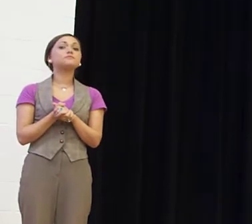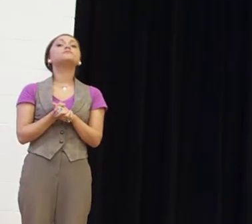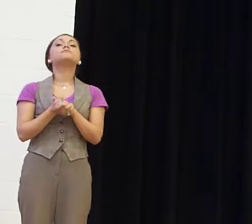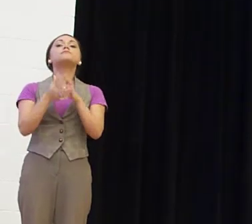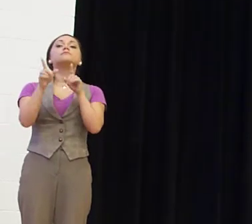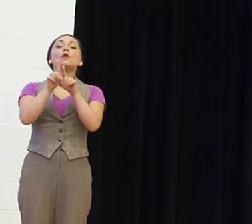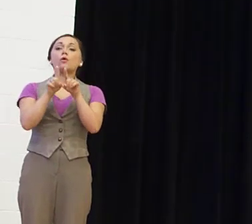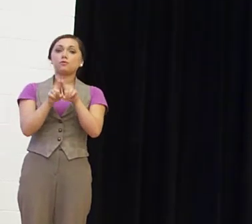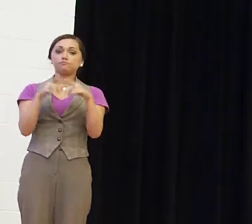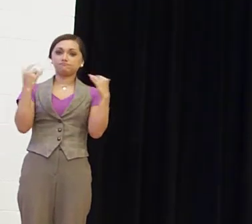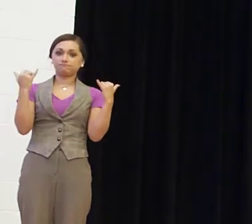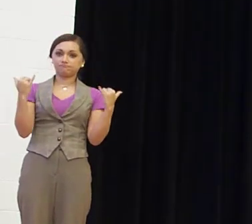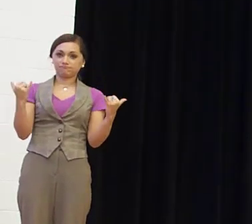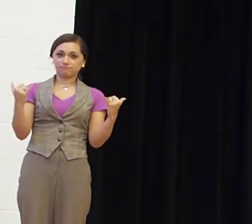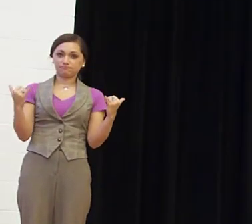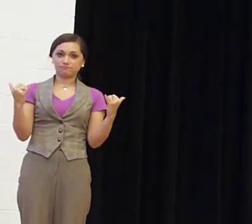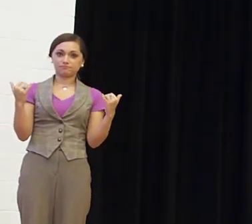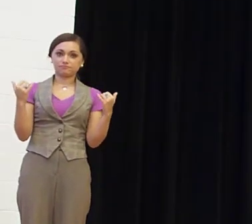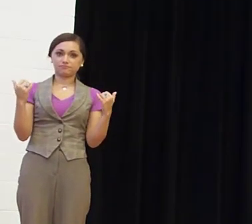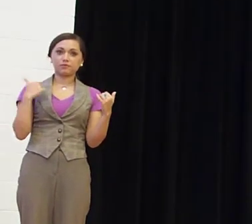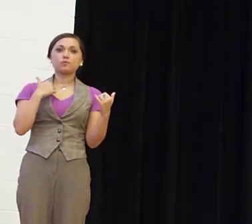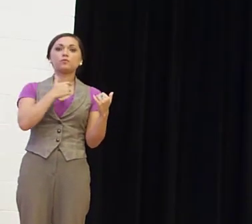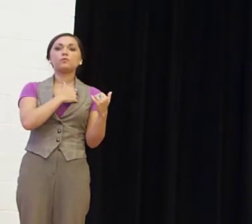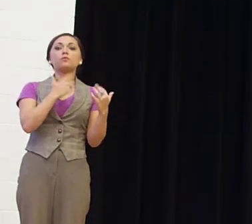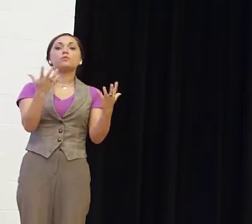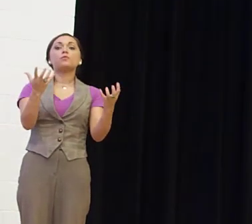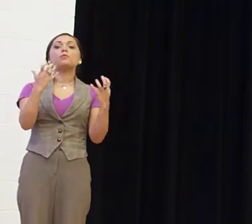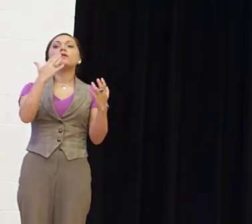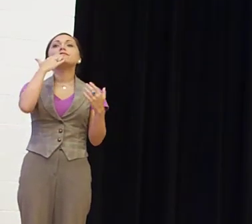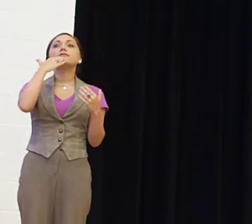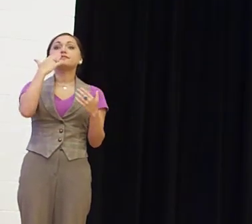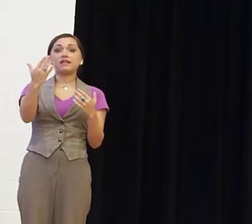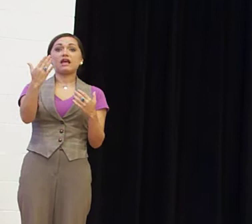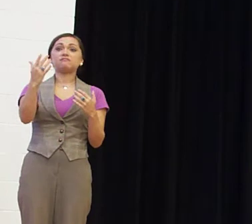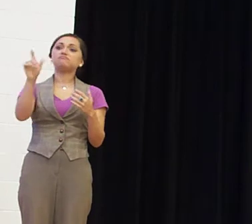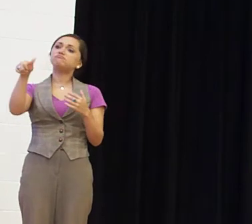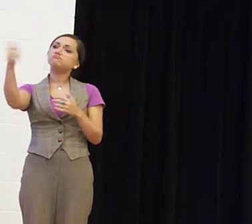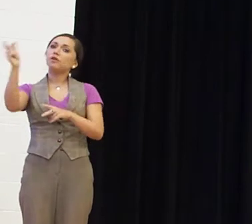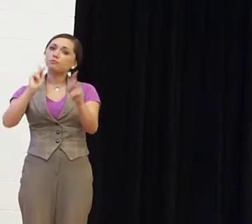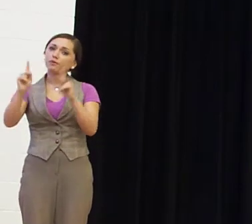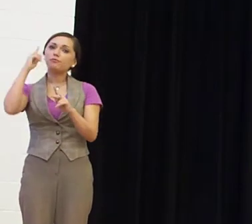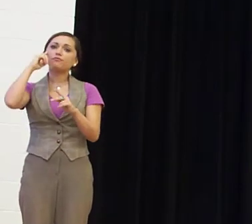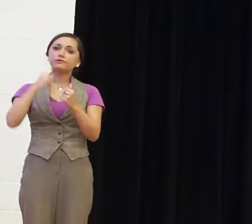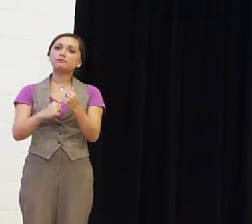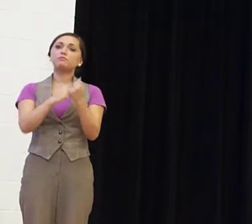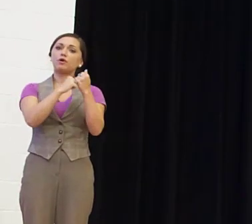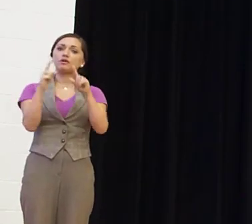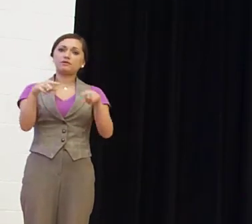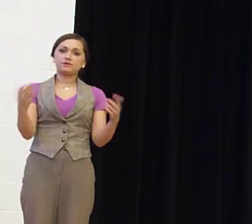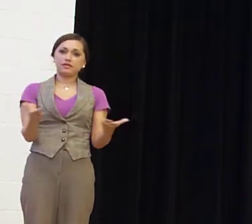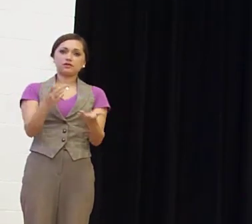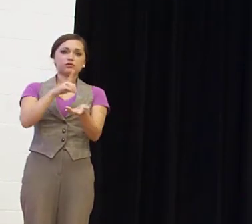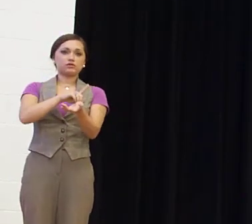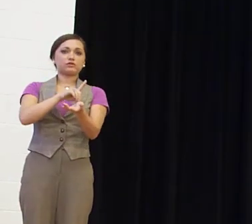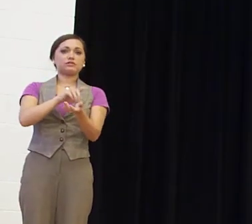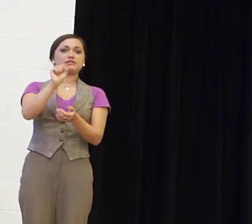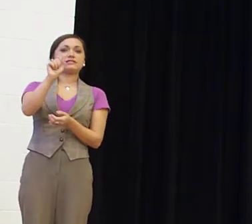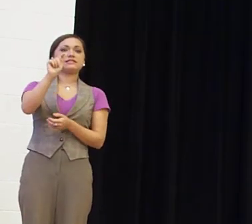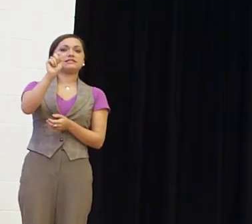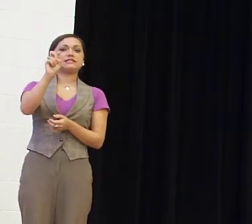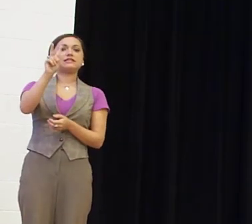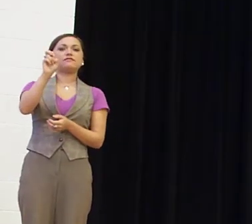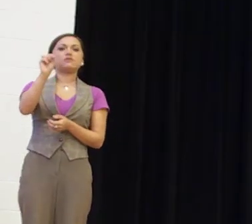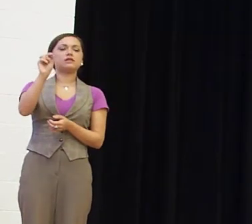Also today, we want to thank some folks for their support and for being here. Dr. Stephen Schnee, the